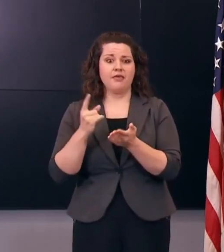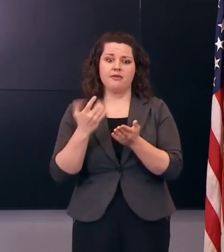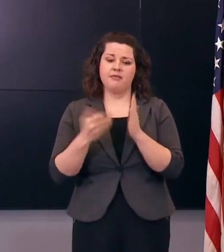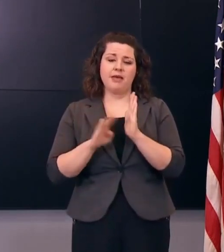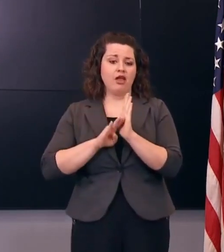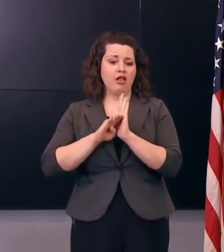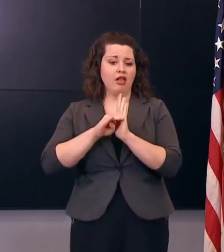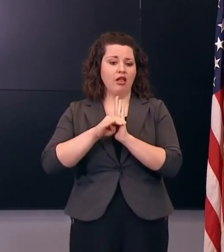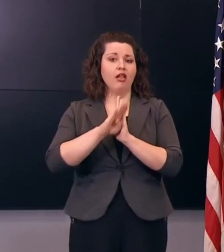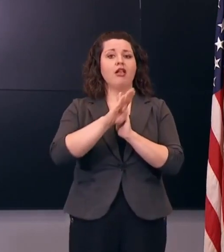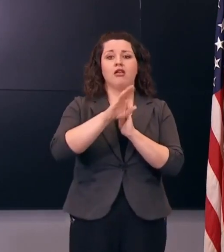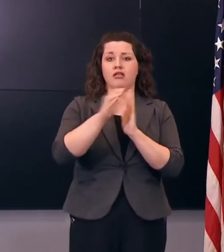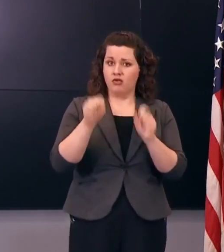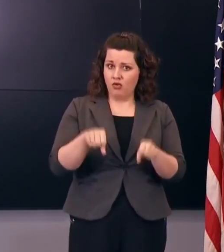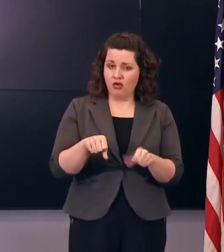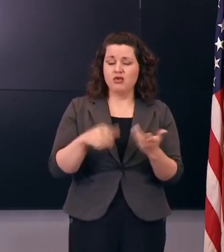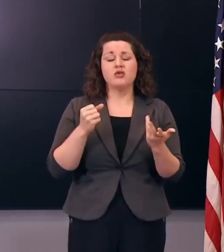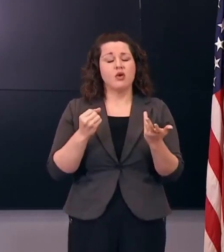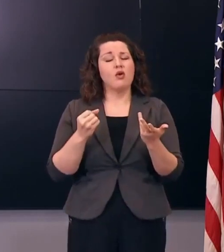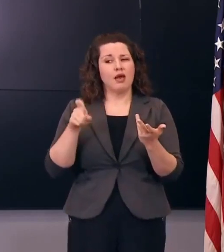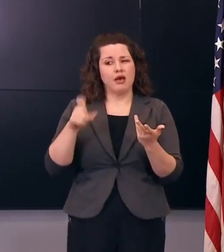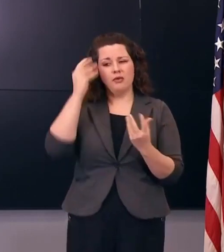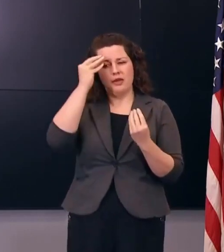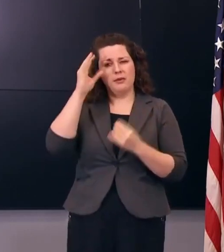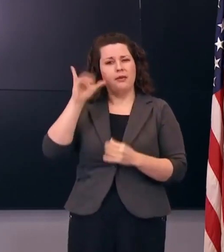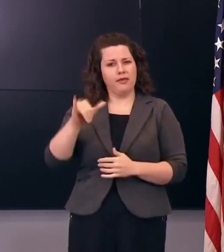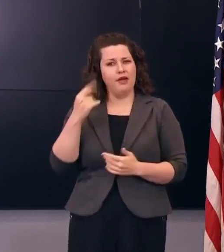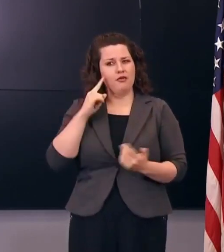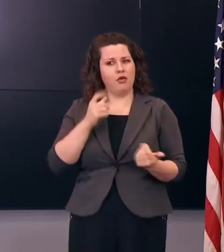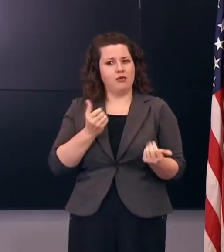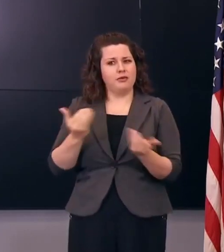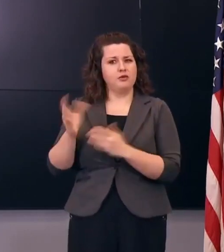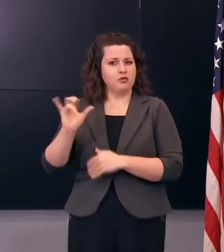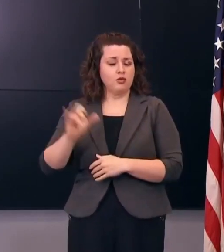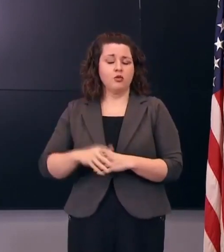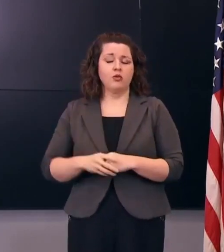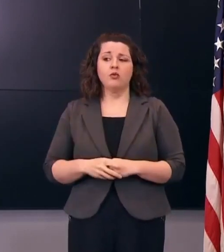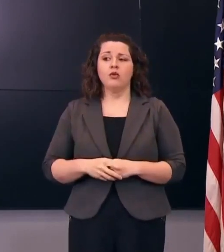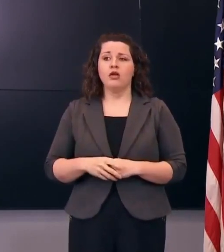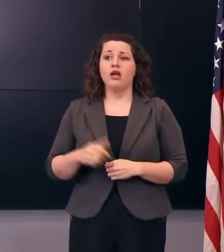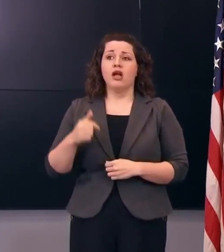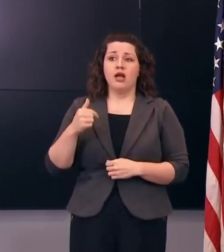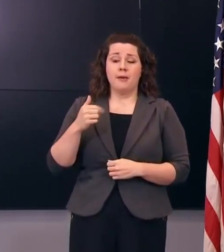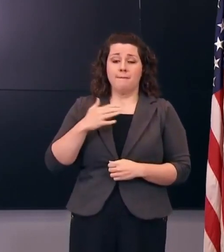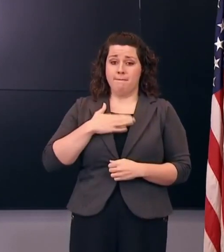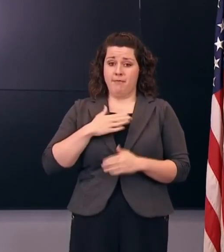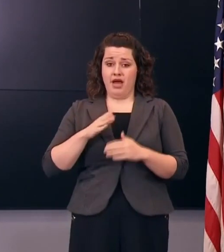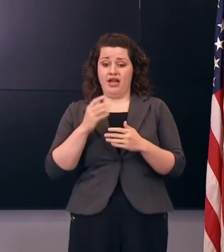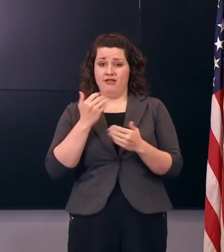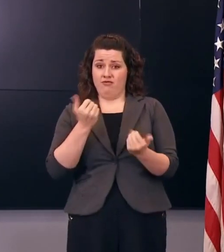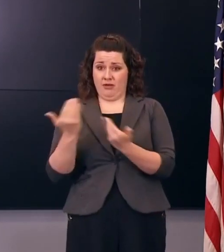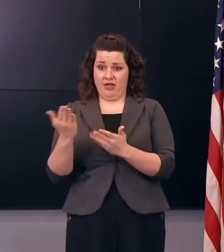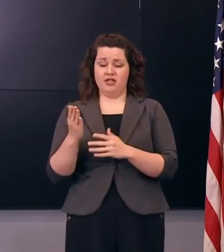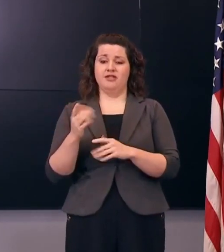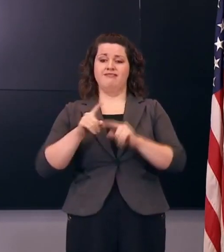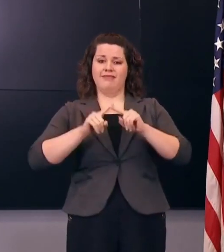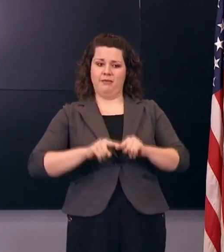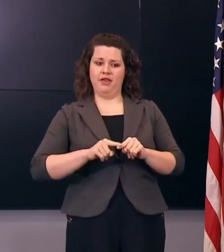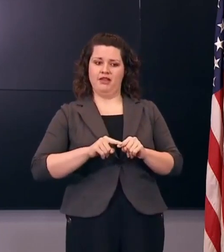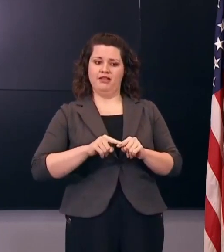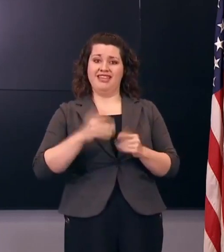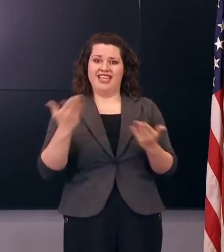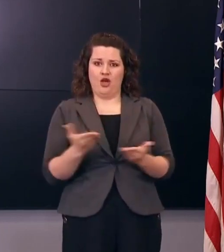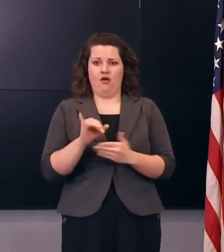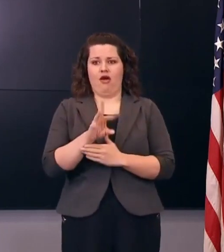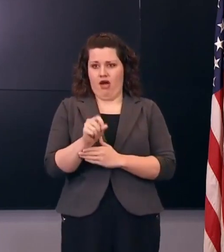So we have to take that into consideration when they're making these recommendations. I'm going to base my recommendations on what I'm seeing in the